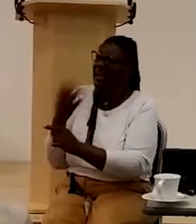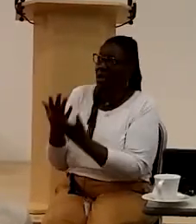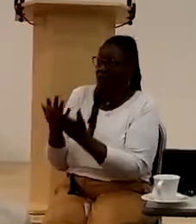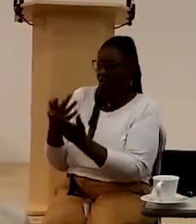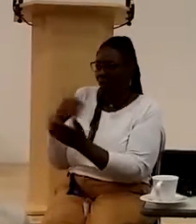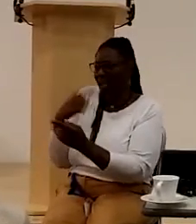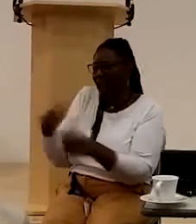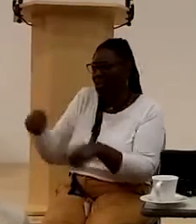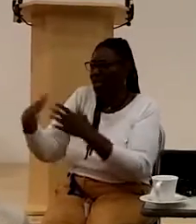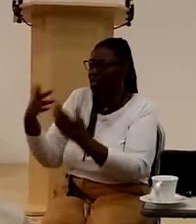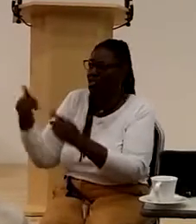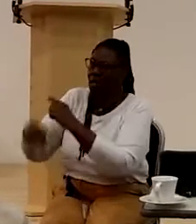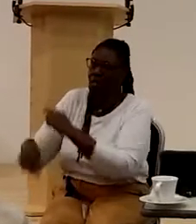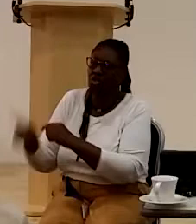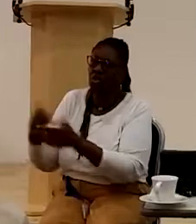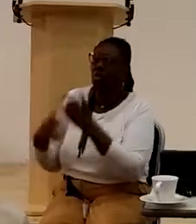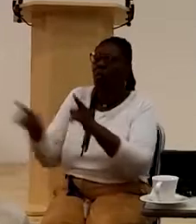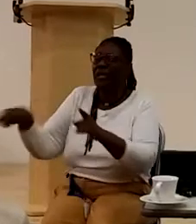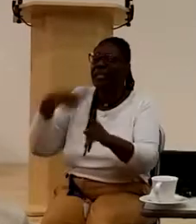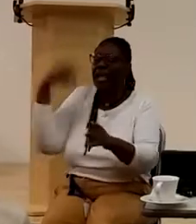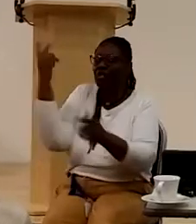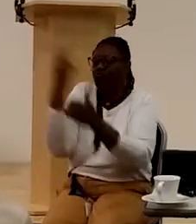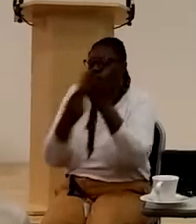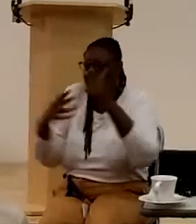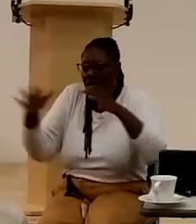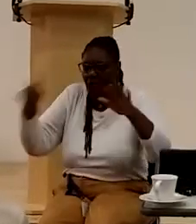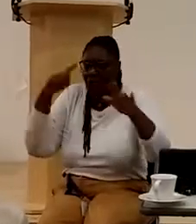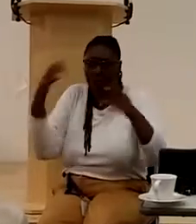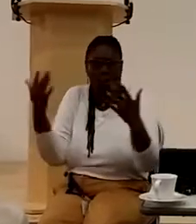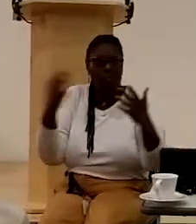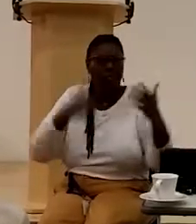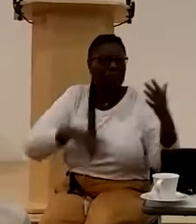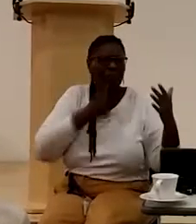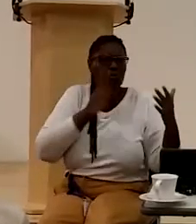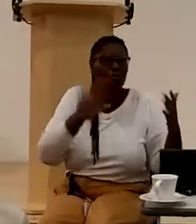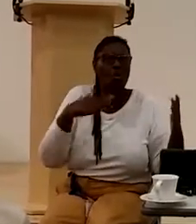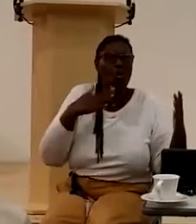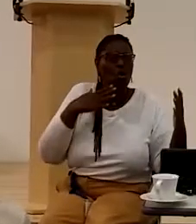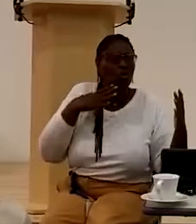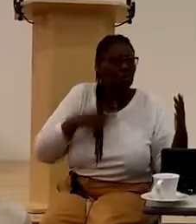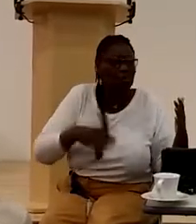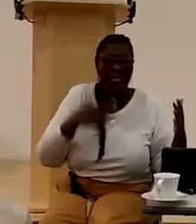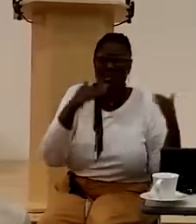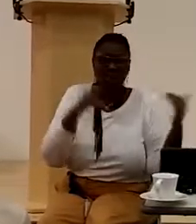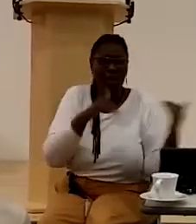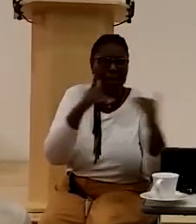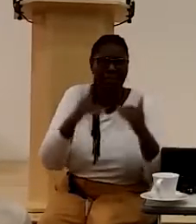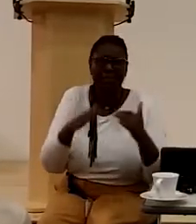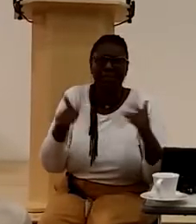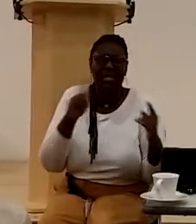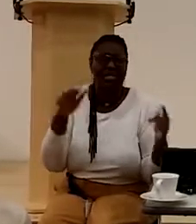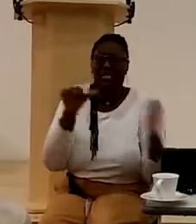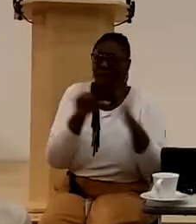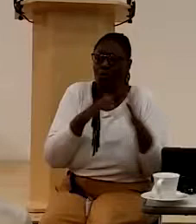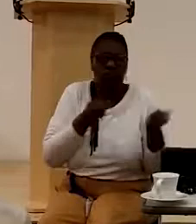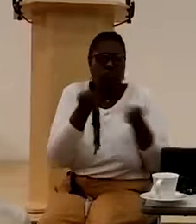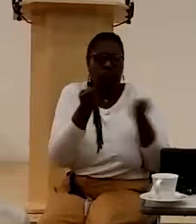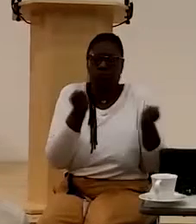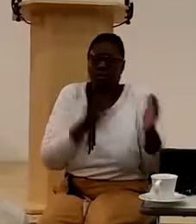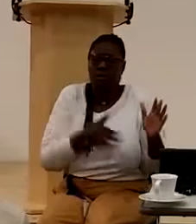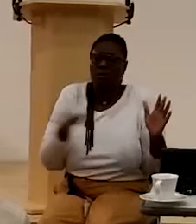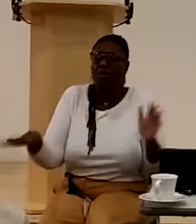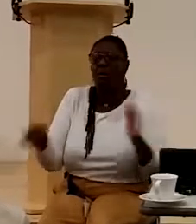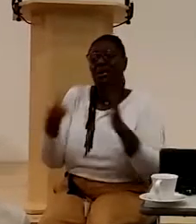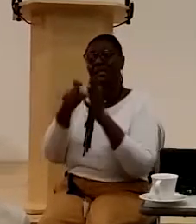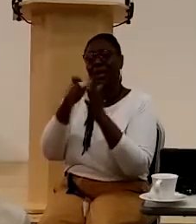ever, and it's difficult not to drown in the level of unmet need that is increasingly swamping our communities. The team at